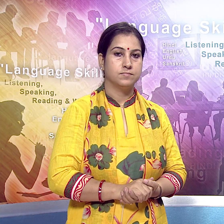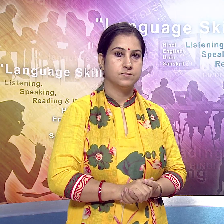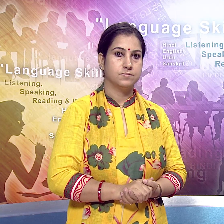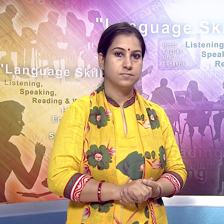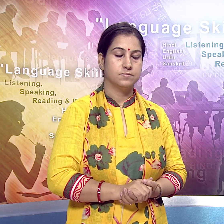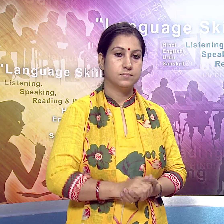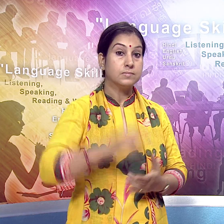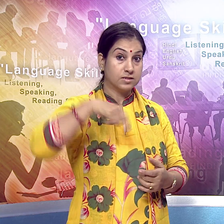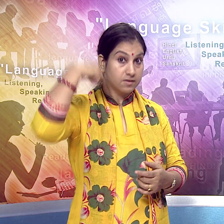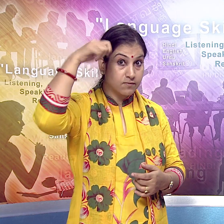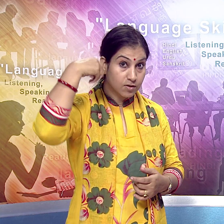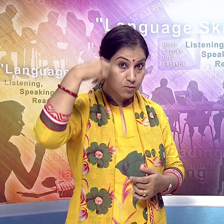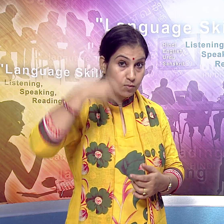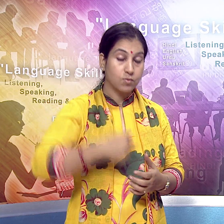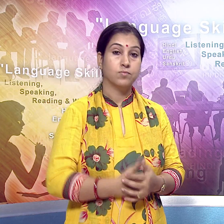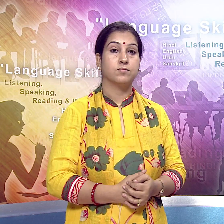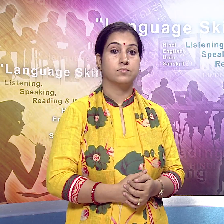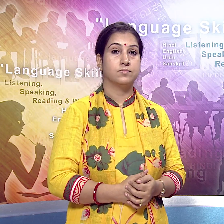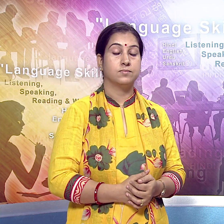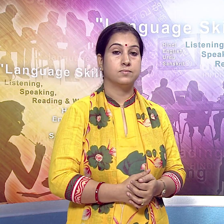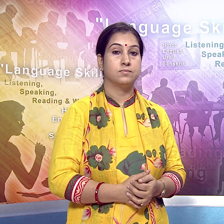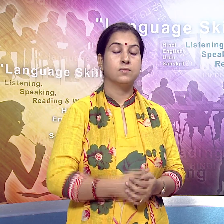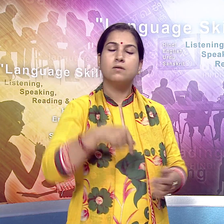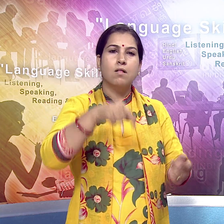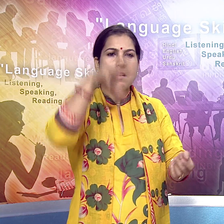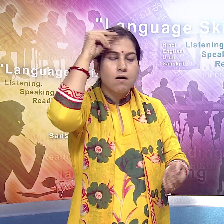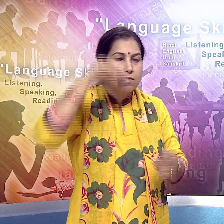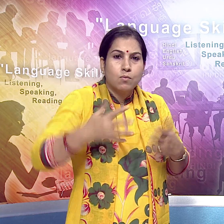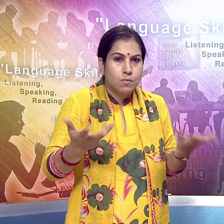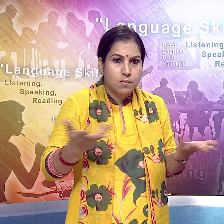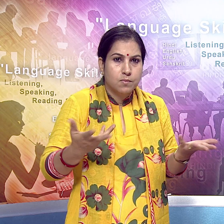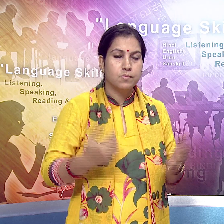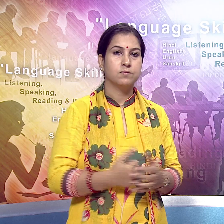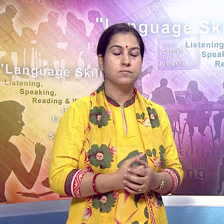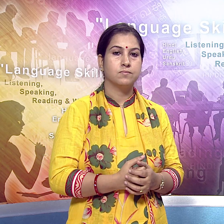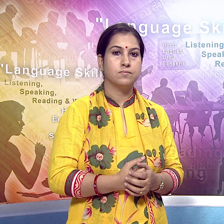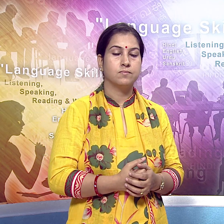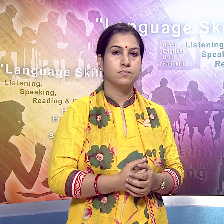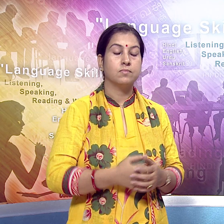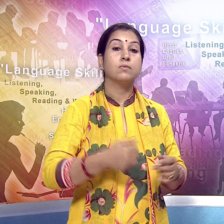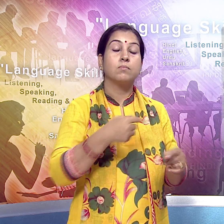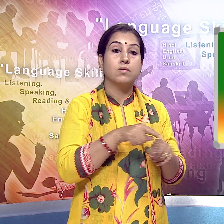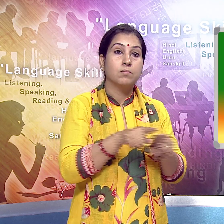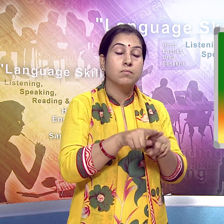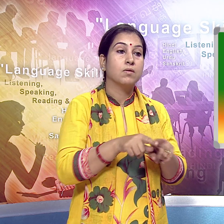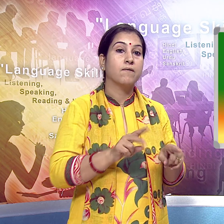In this video, we will learn about vitamins